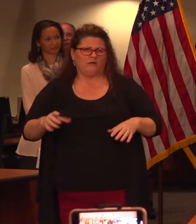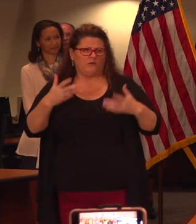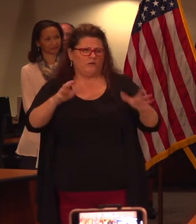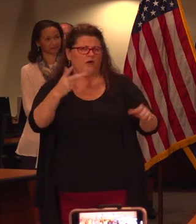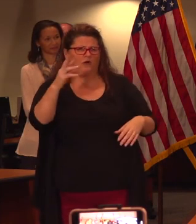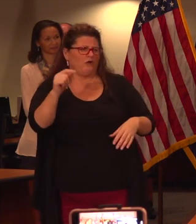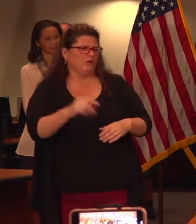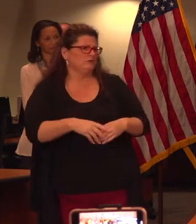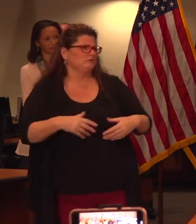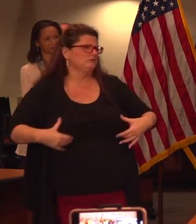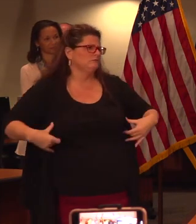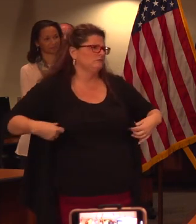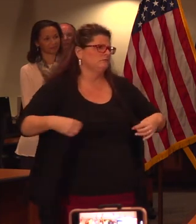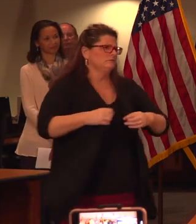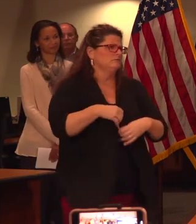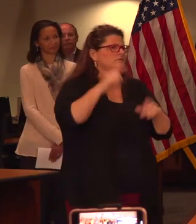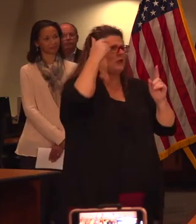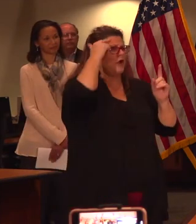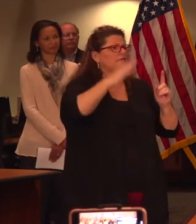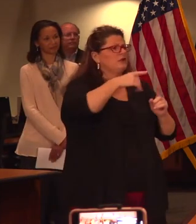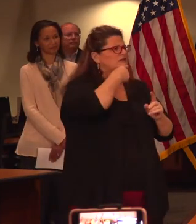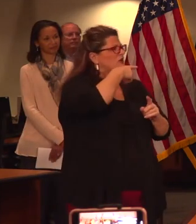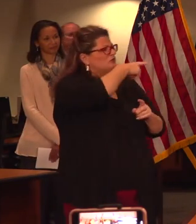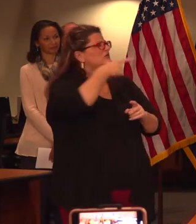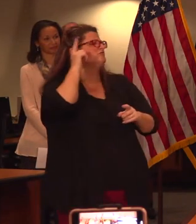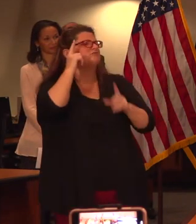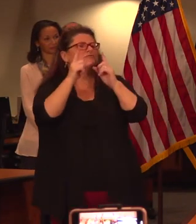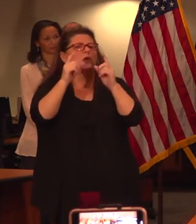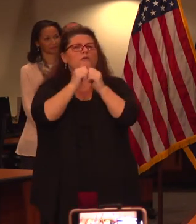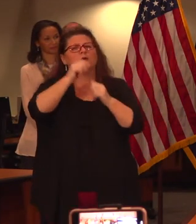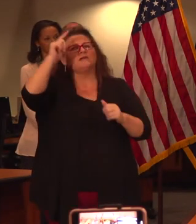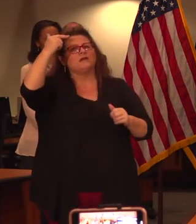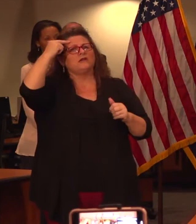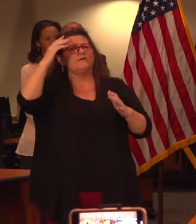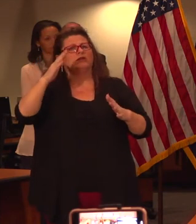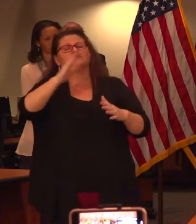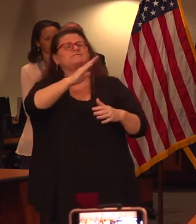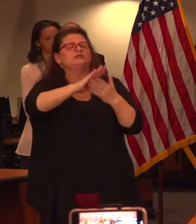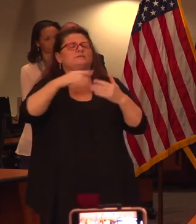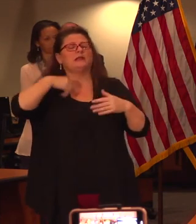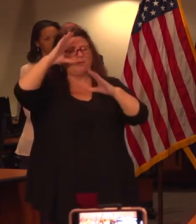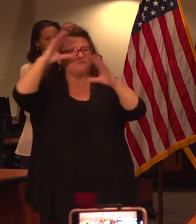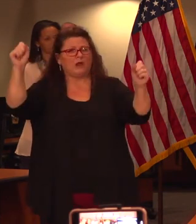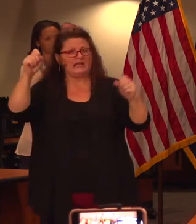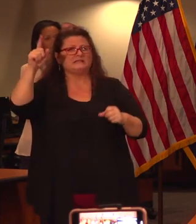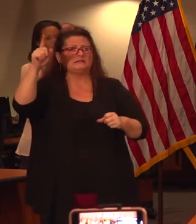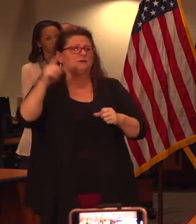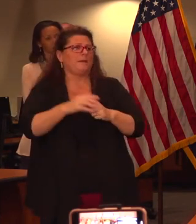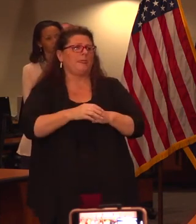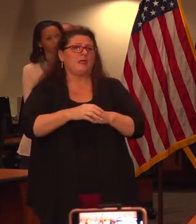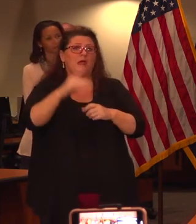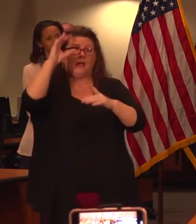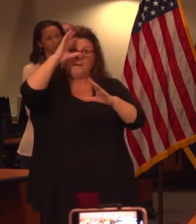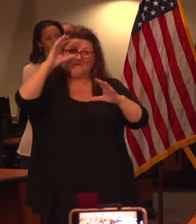Governor, can you tell us more about this conversation you had with the White House earlier today, this May 1st date that the president has been suggesting? Is this something he's pushing